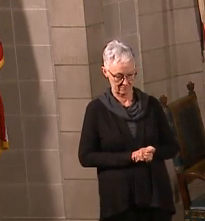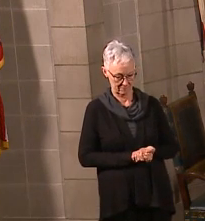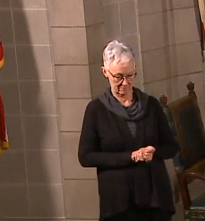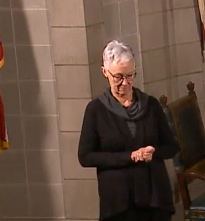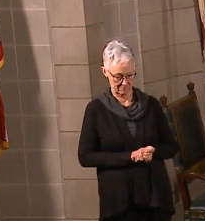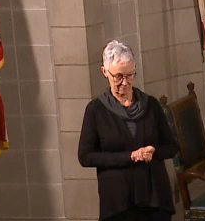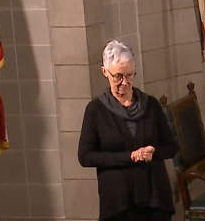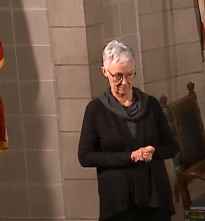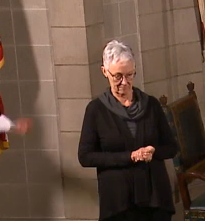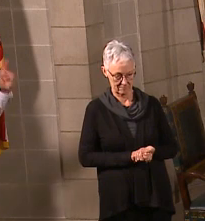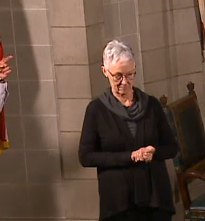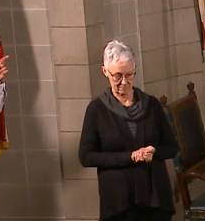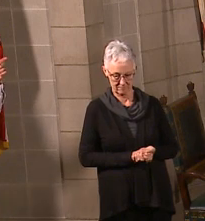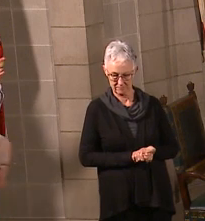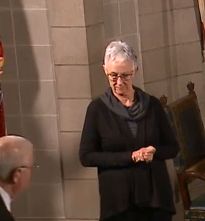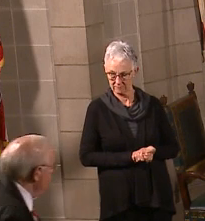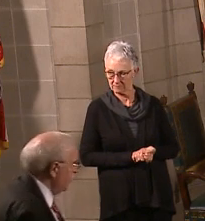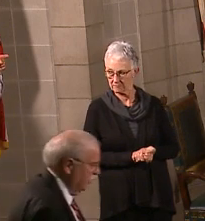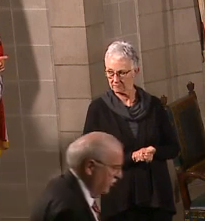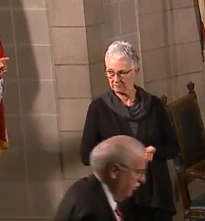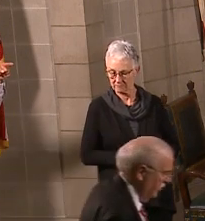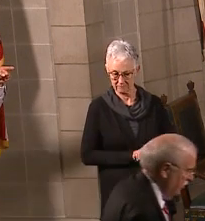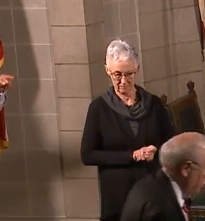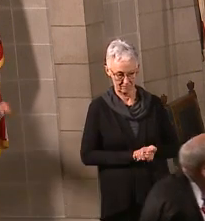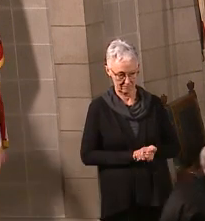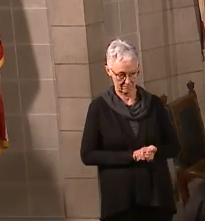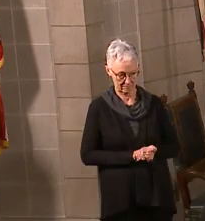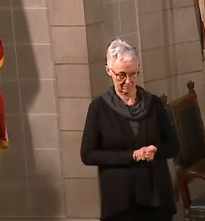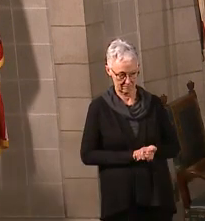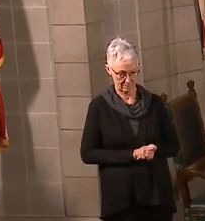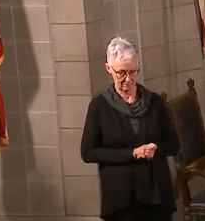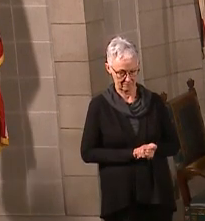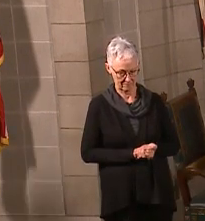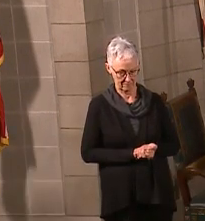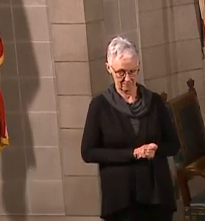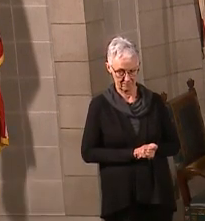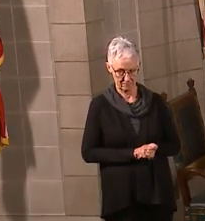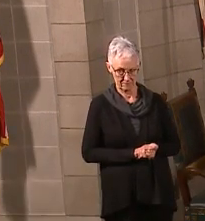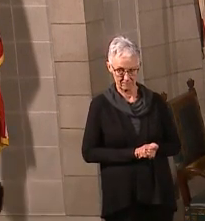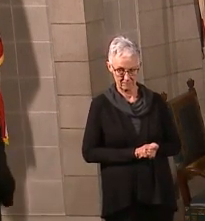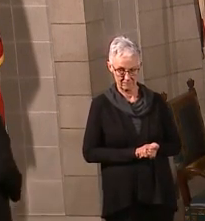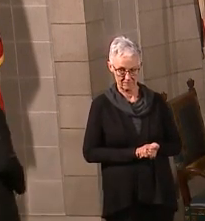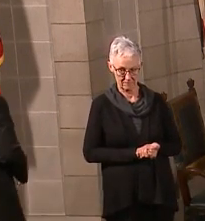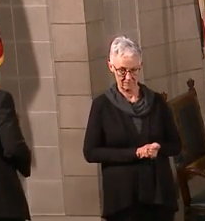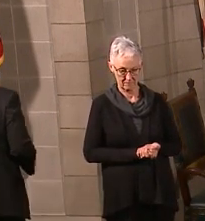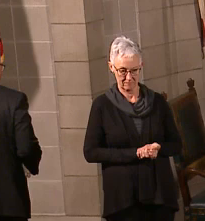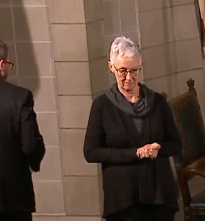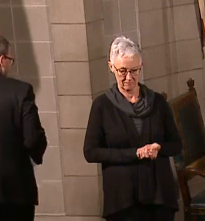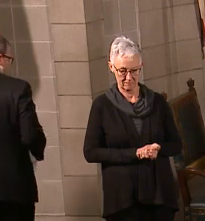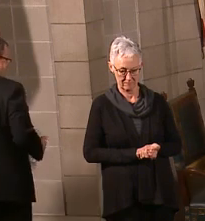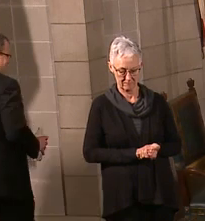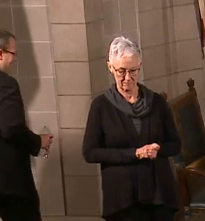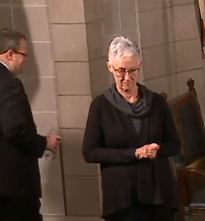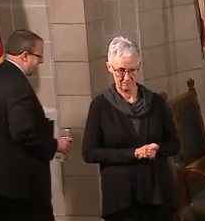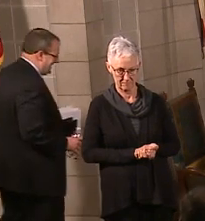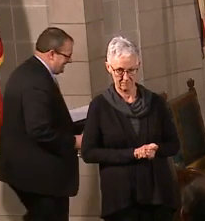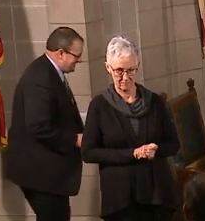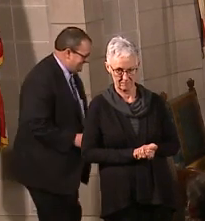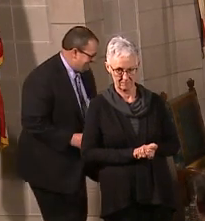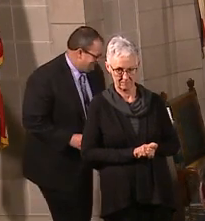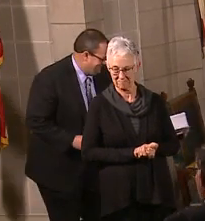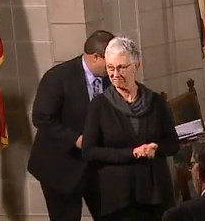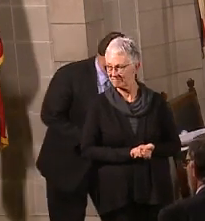That's where the commissioner's supposed to stand. You're supposed to be further down that way. No, you're on the right wall, just down a little farther. Because he's before you, John,